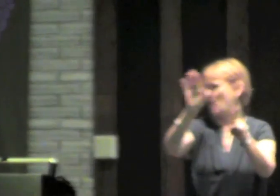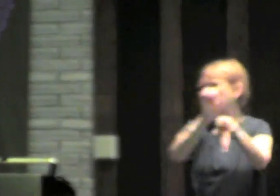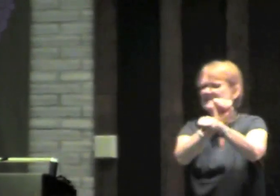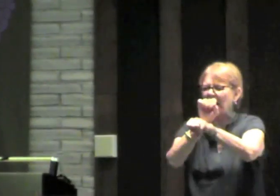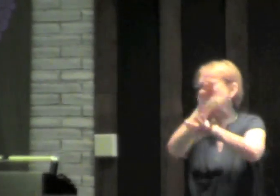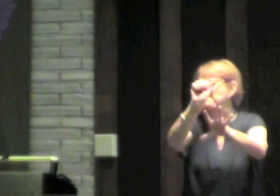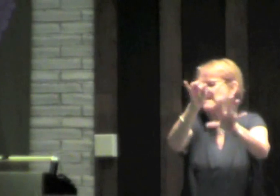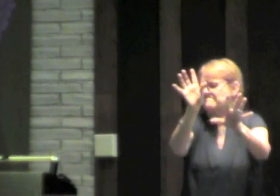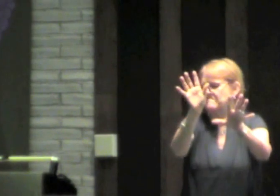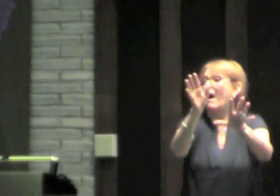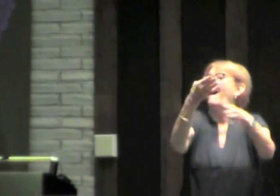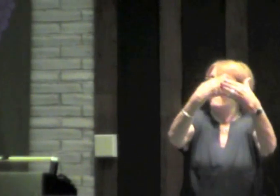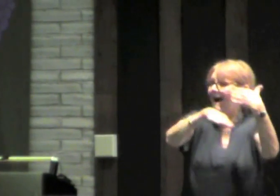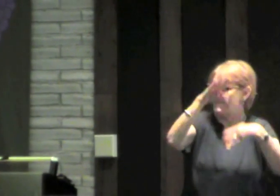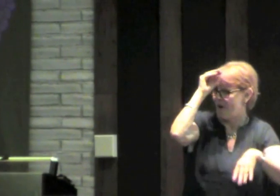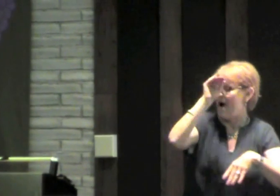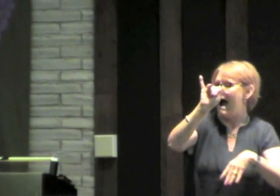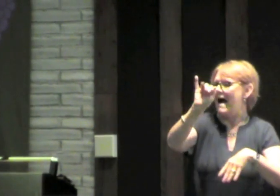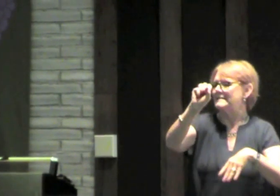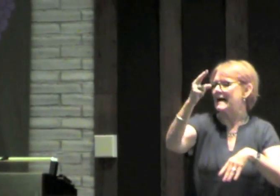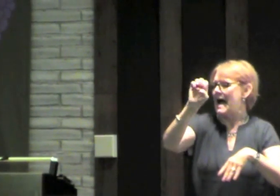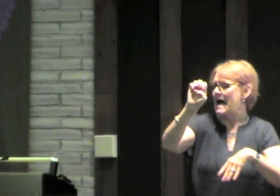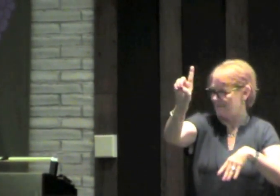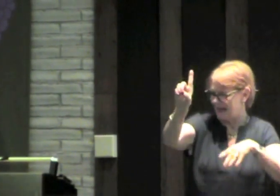when King David slept with the maidservant and had the boy?